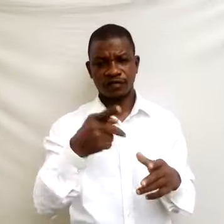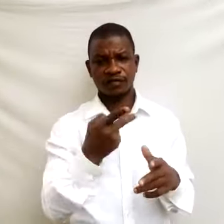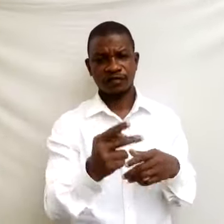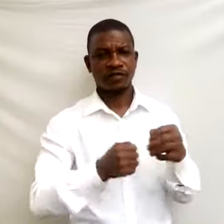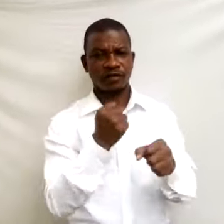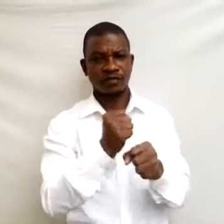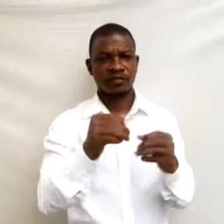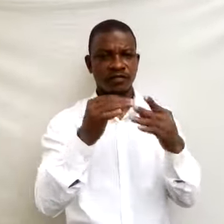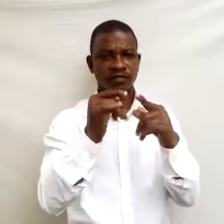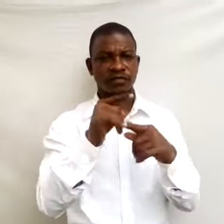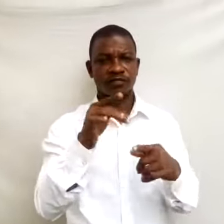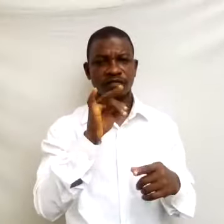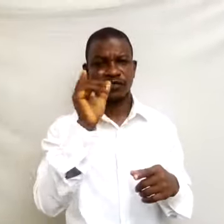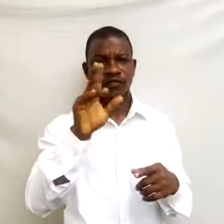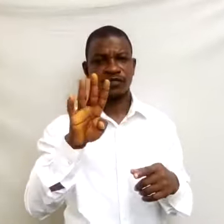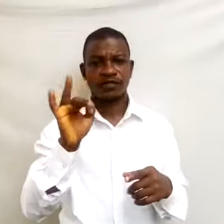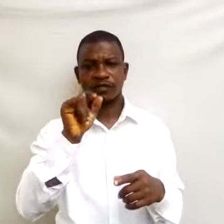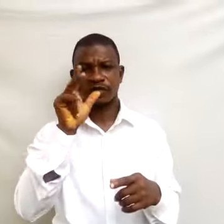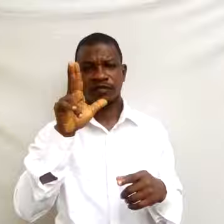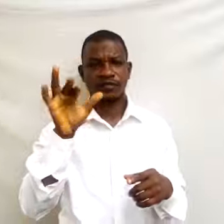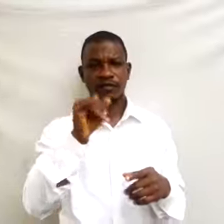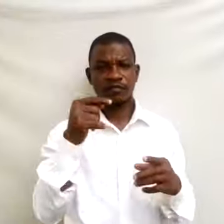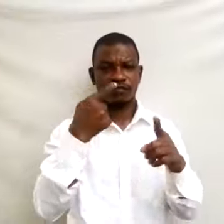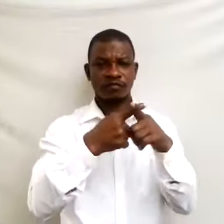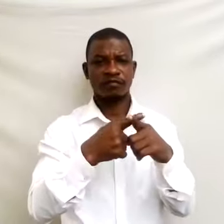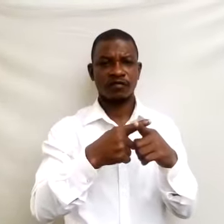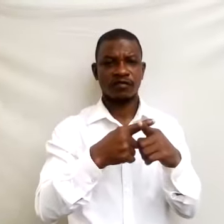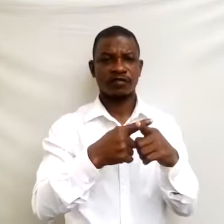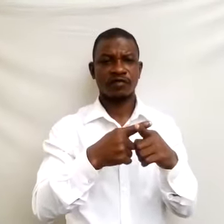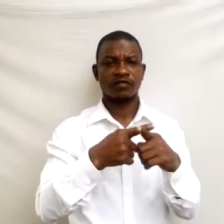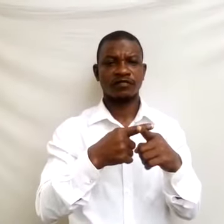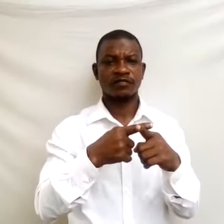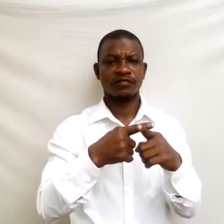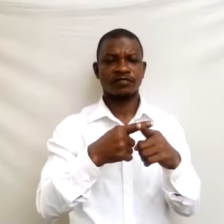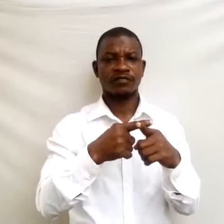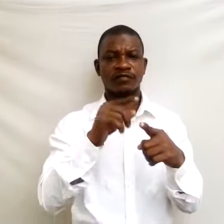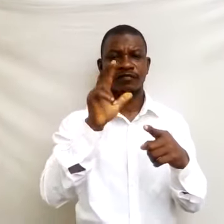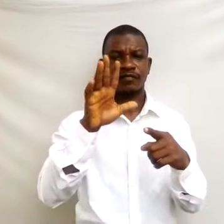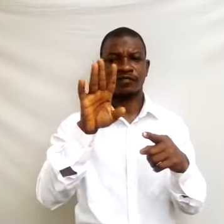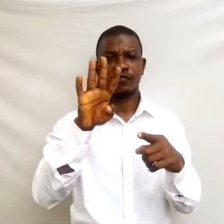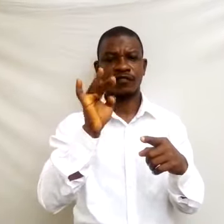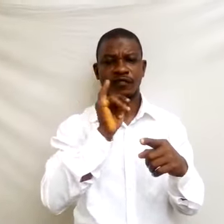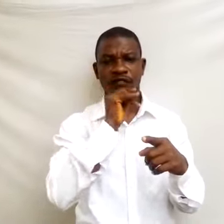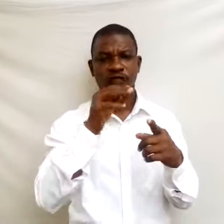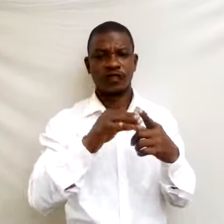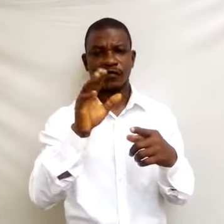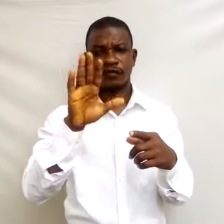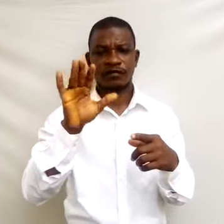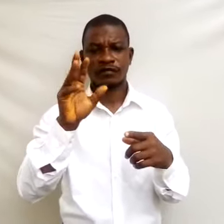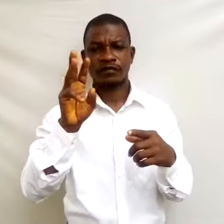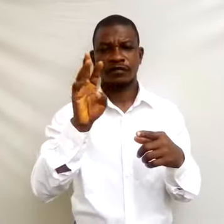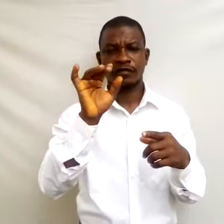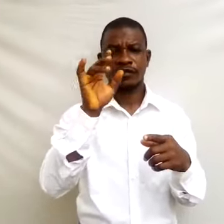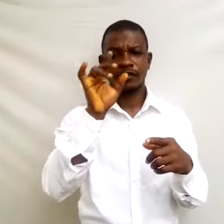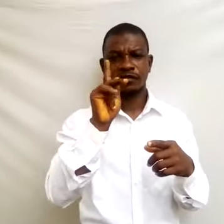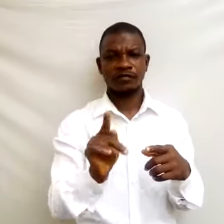to 432 naira plus 34 naira 56 kobo. Last